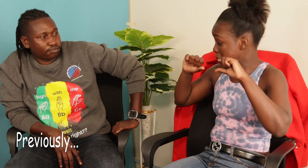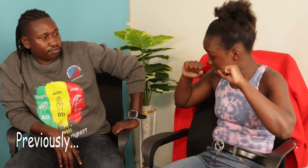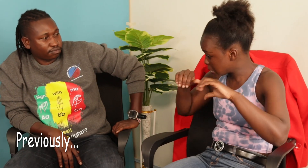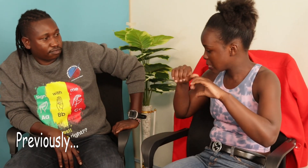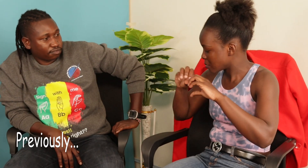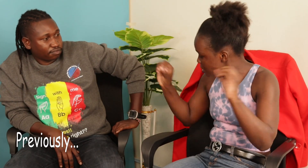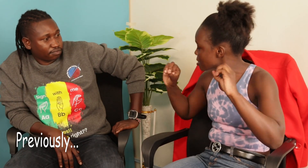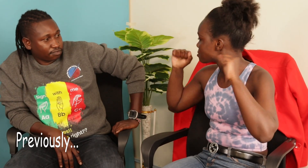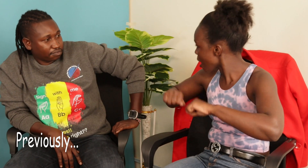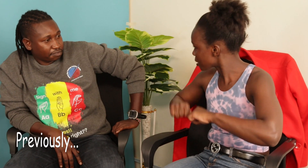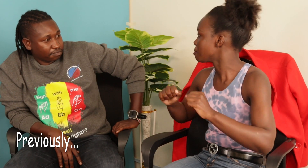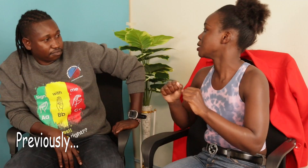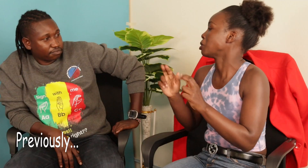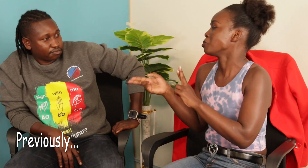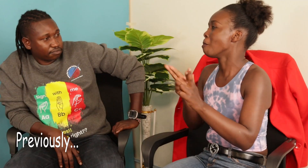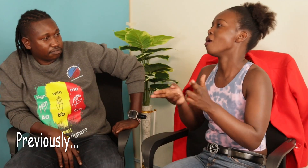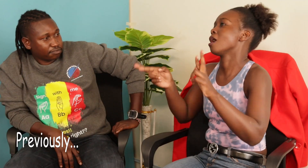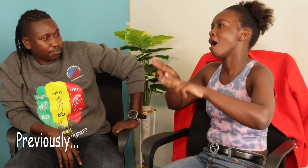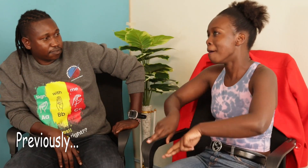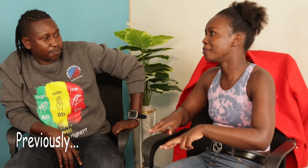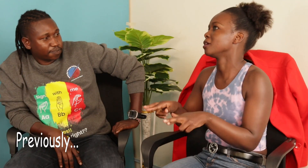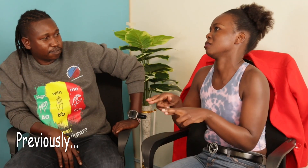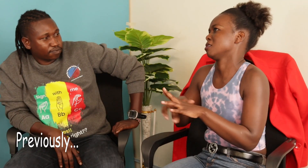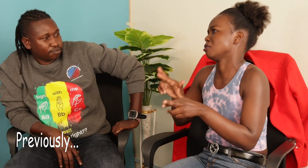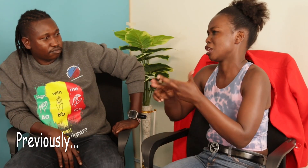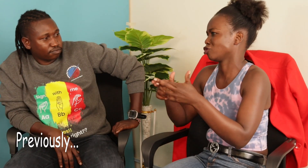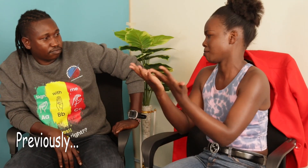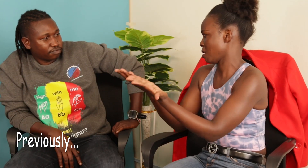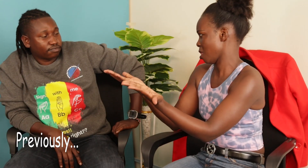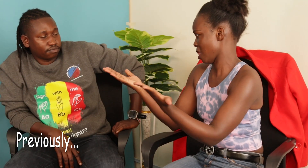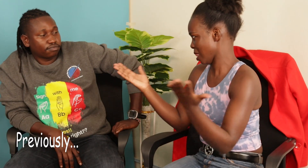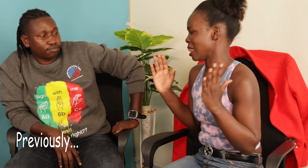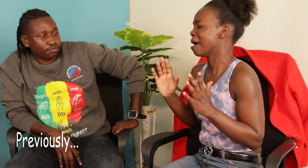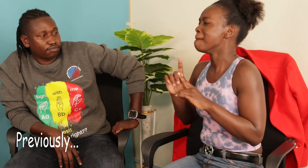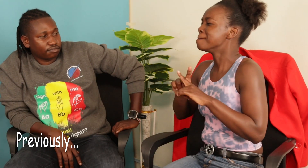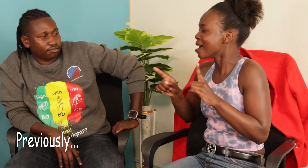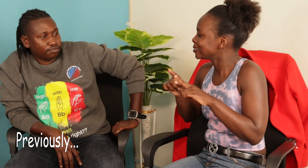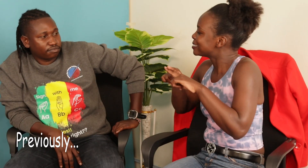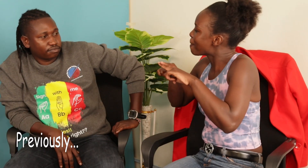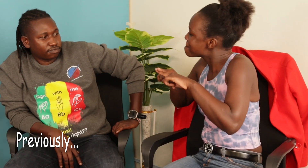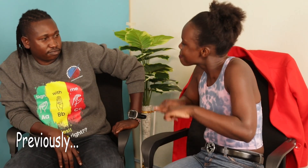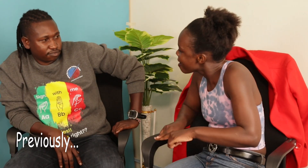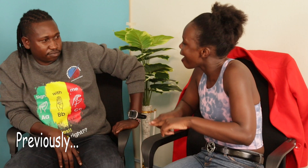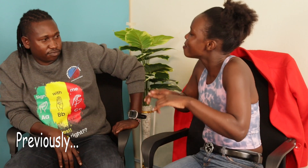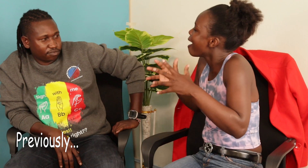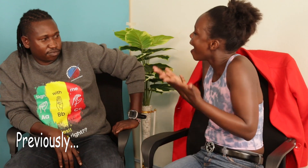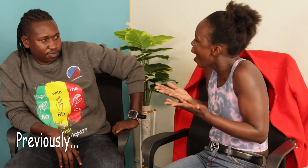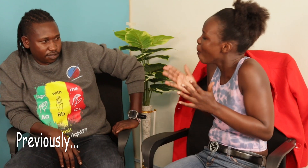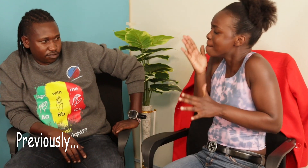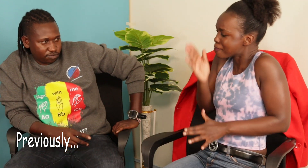You might not agree. You might agree. And how does this happen? In the relationships out there, I said